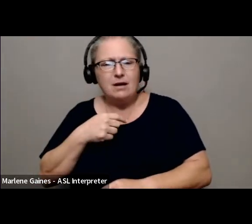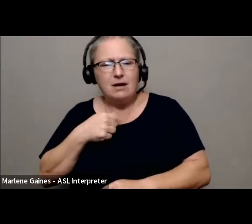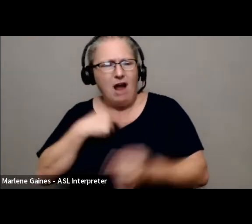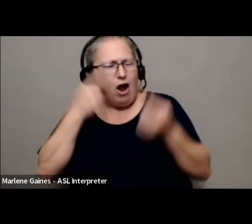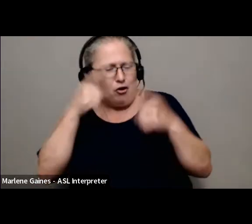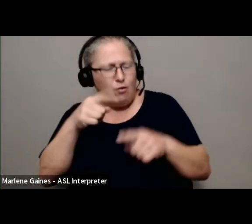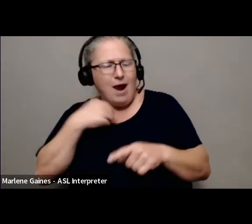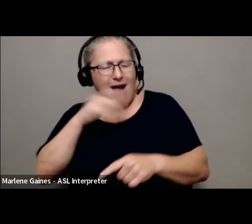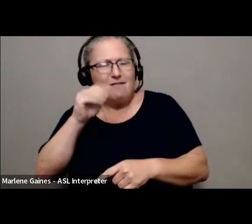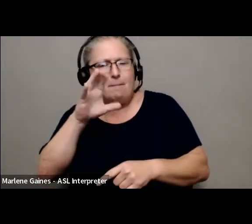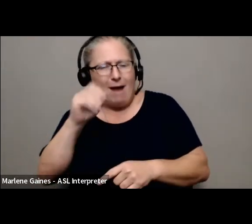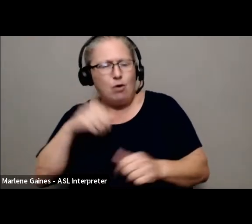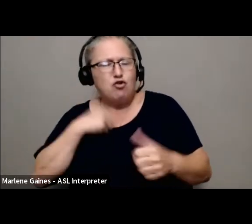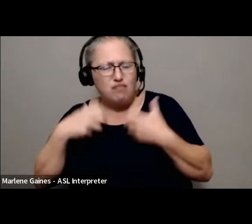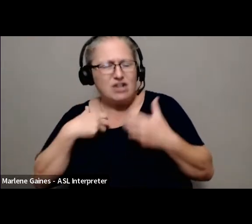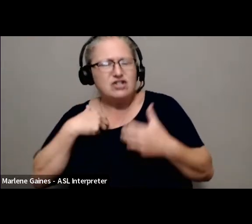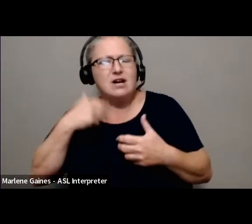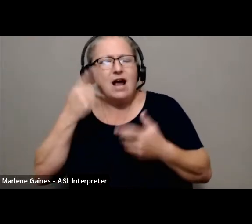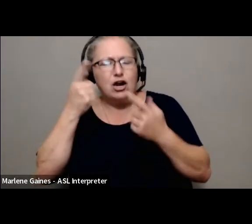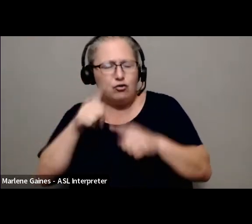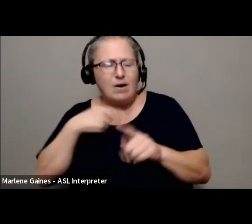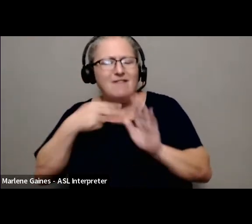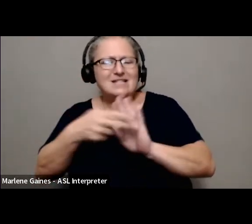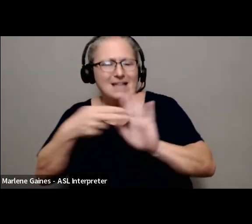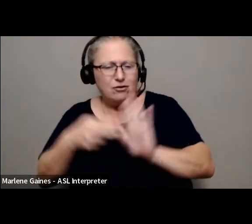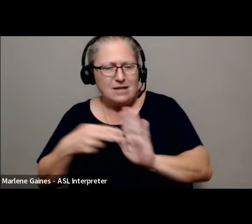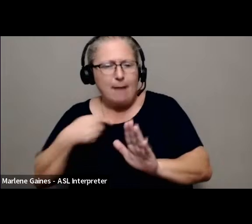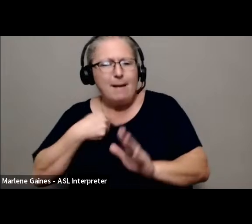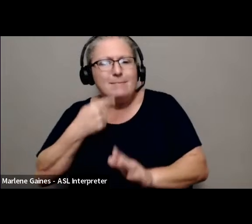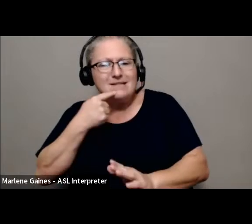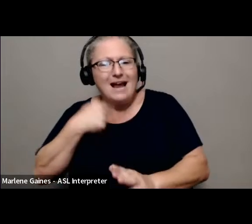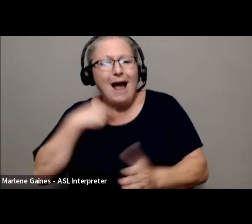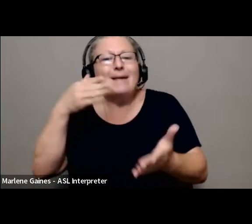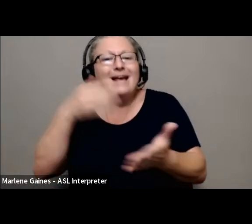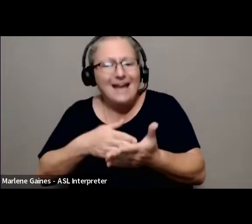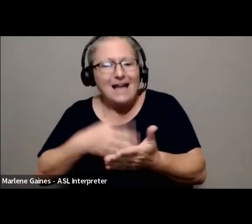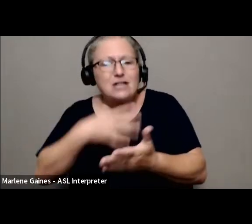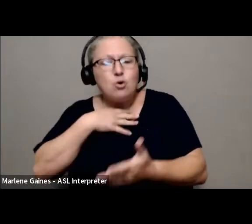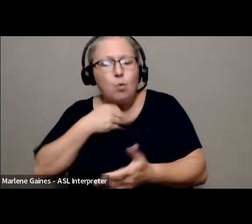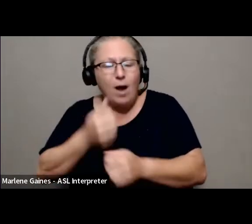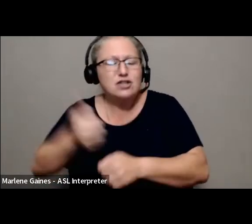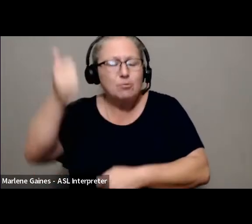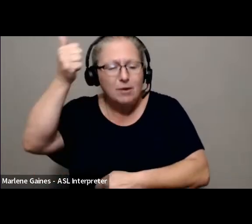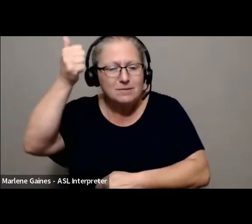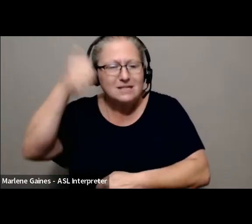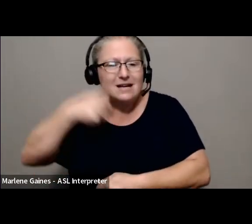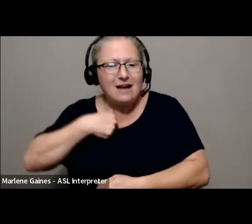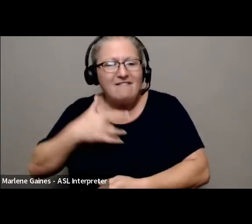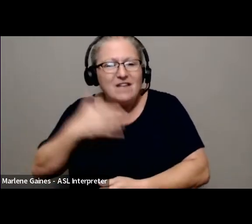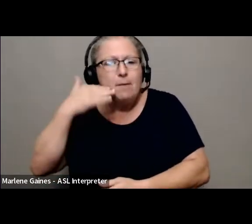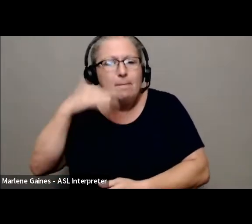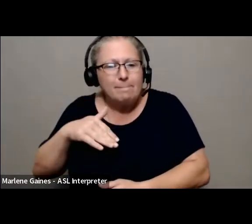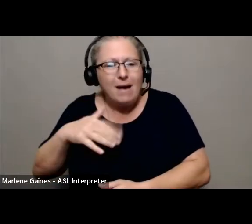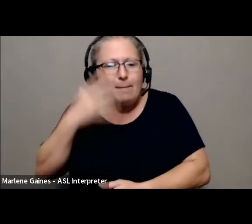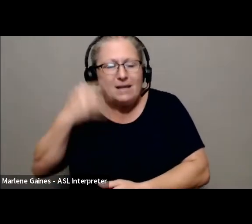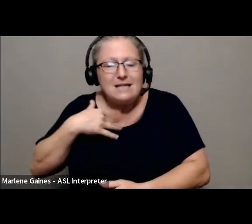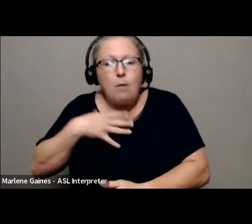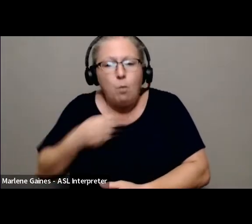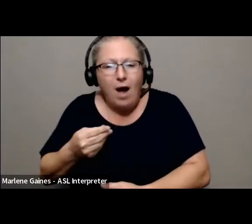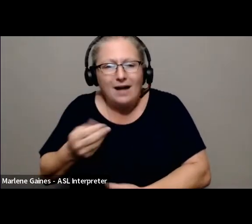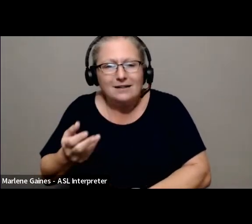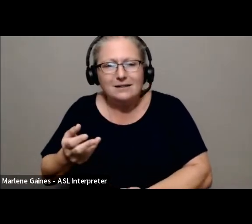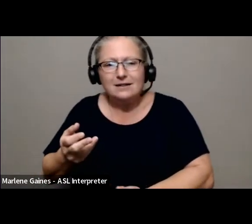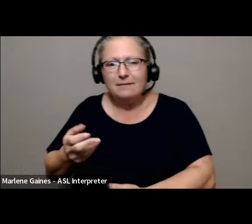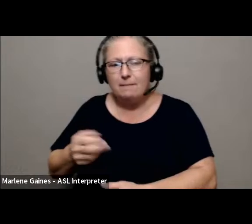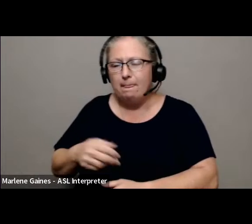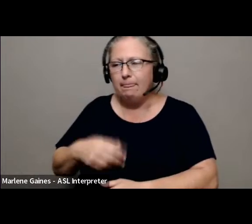there's microaggressions, and I agree that there's stereotype. What I'm saying is I'm against white supremacy, and I feel bad that I'm just going to say one thing.